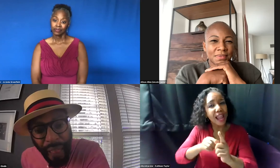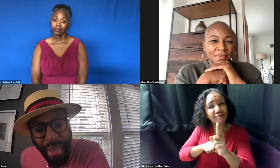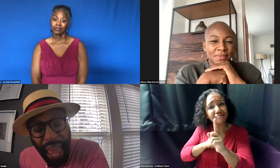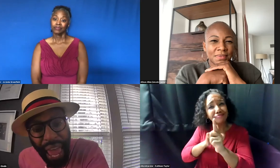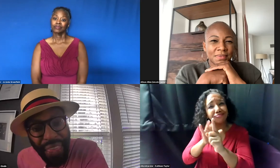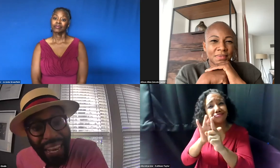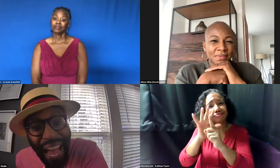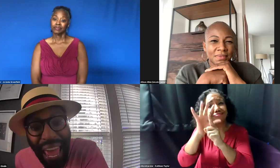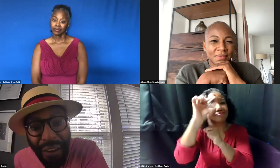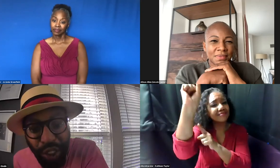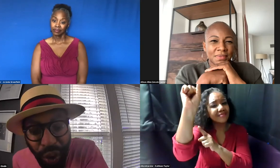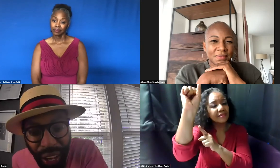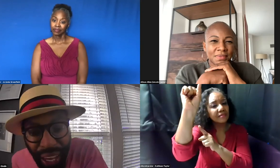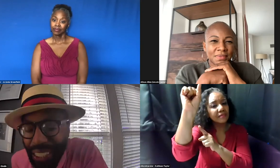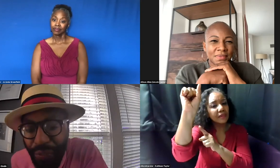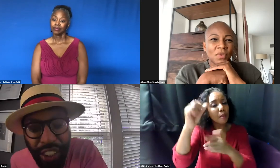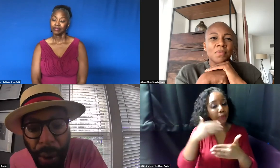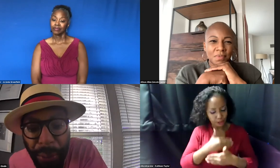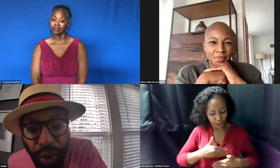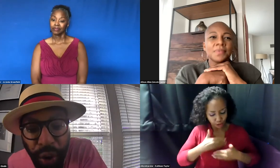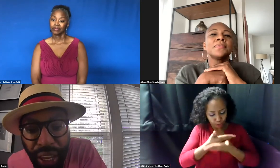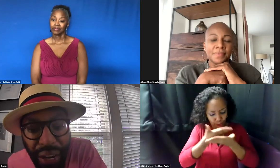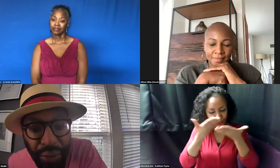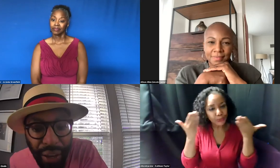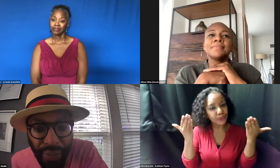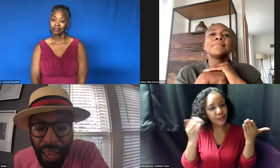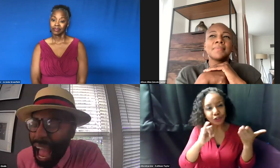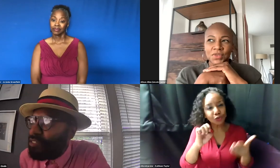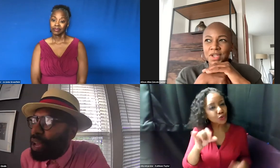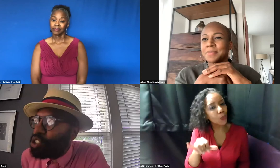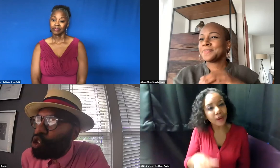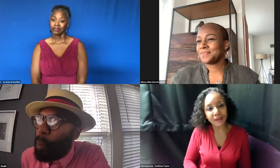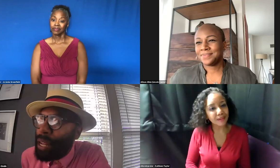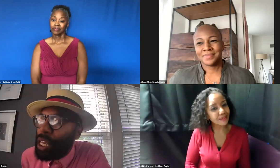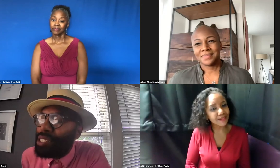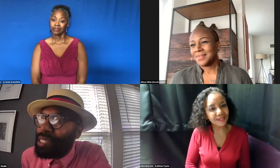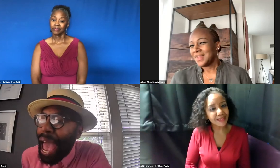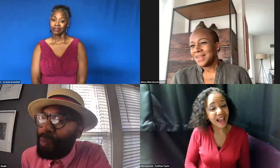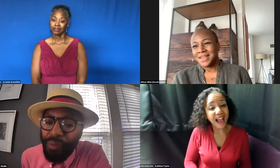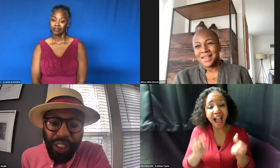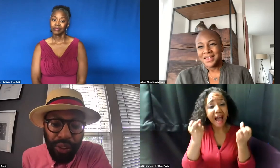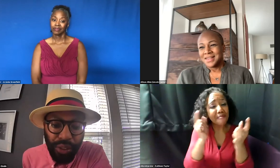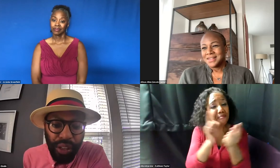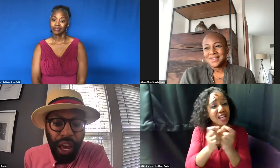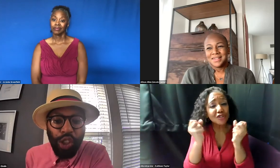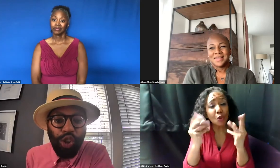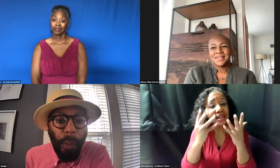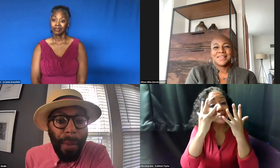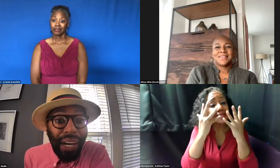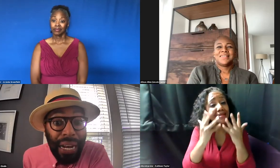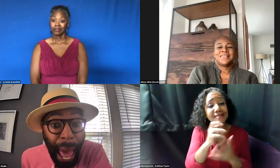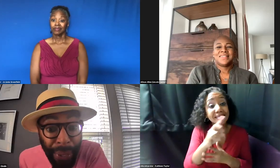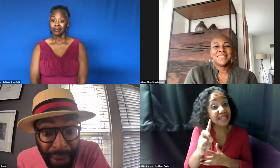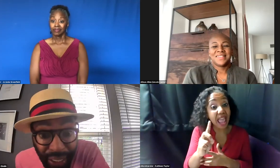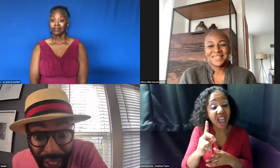potential and then not have joy, and it defeats the purpose of going there anyway. I've met so many sad professionals, so